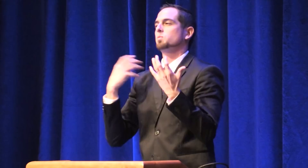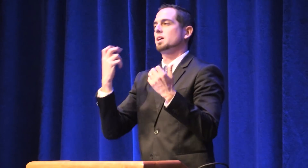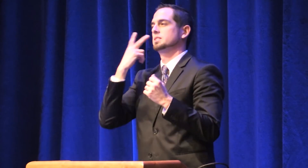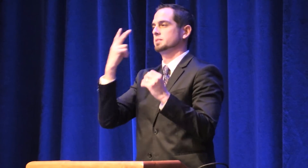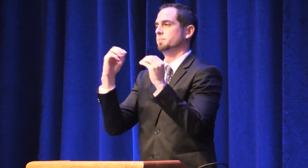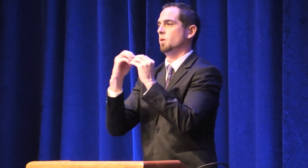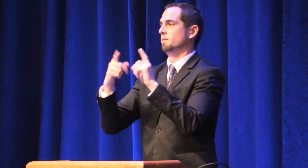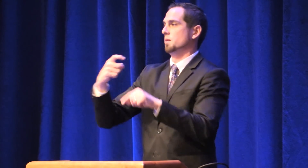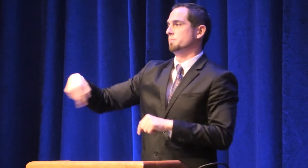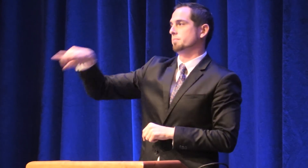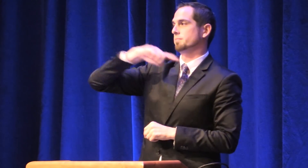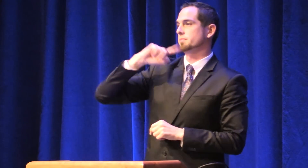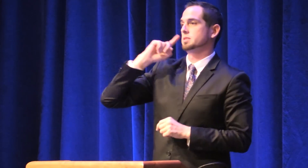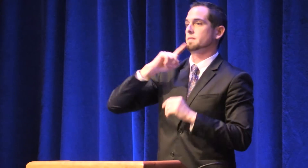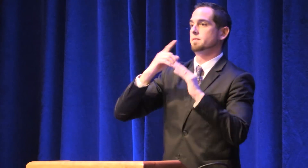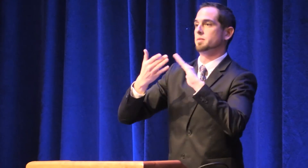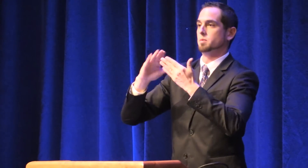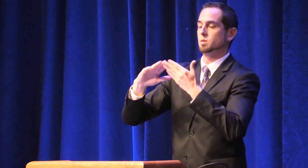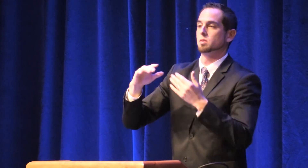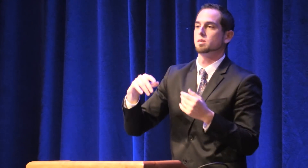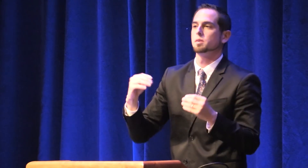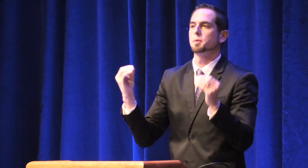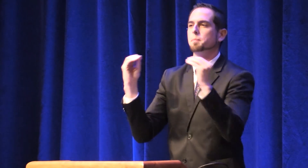And when you do that, powerful things happen.